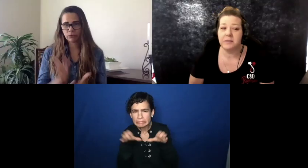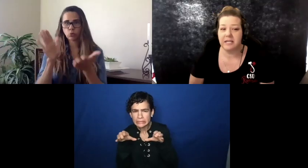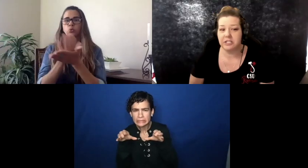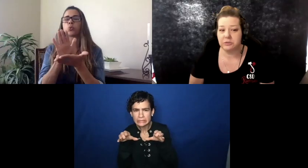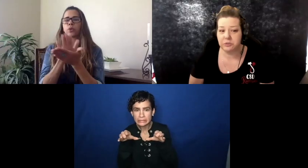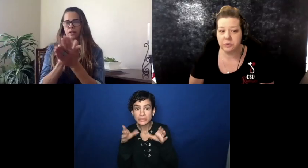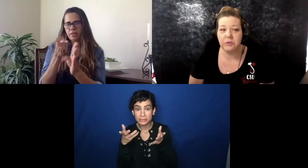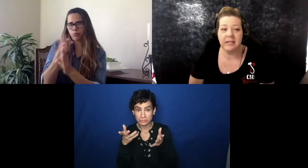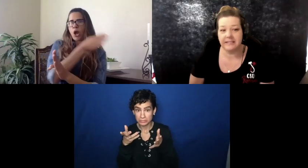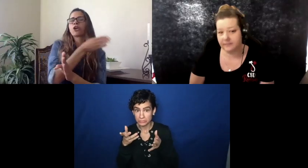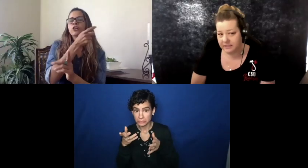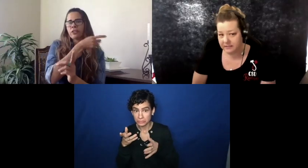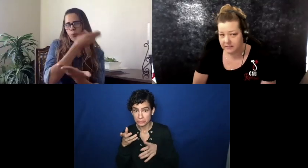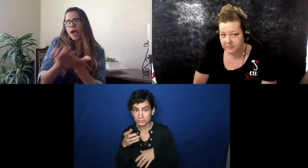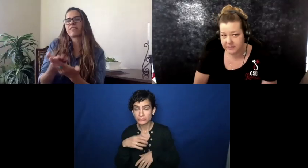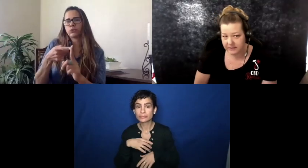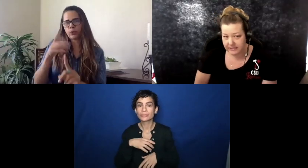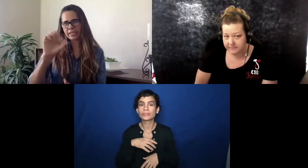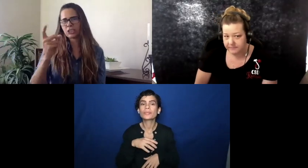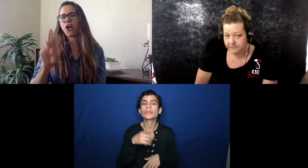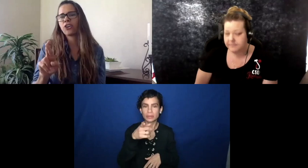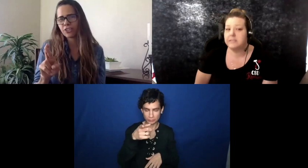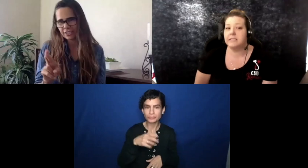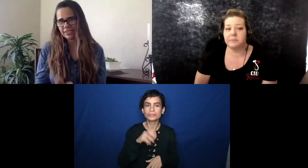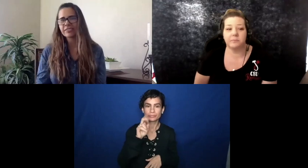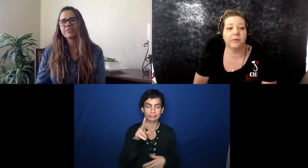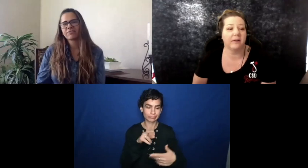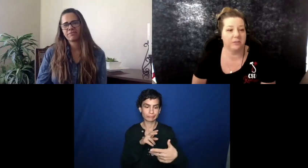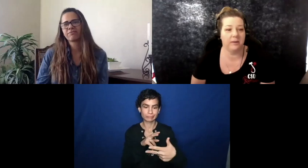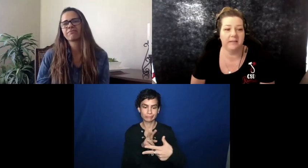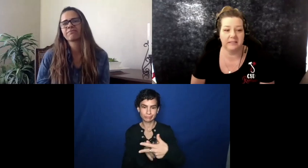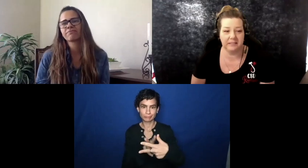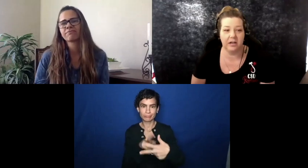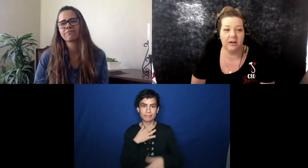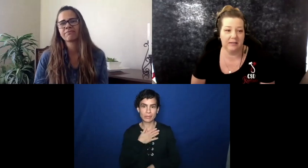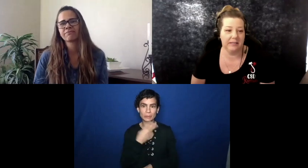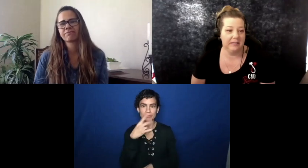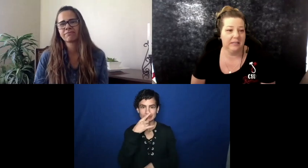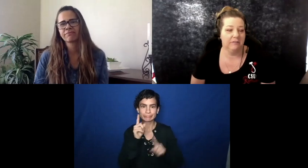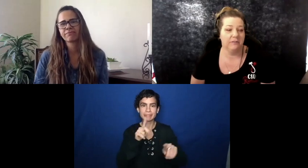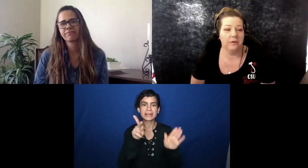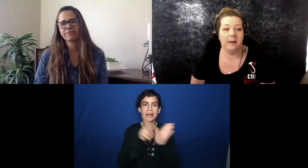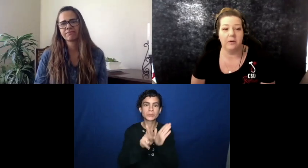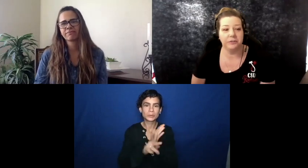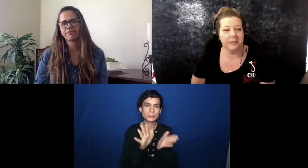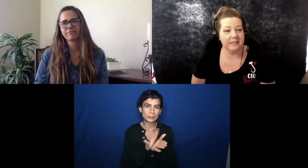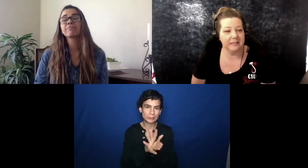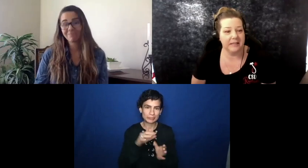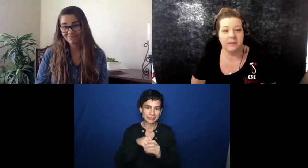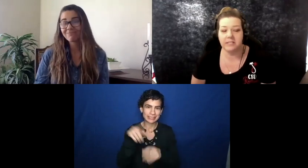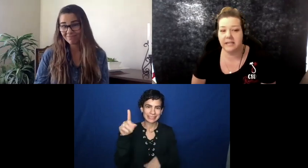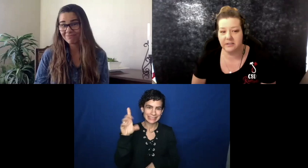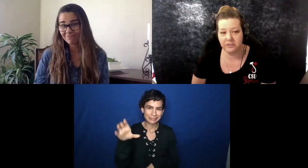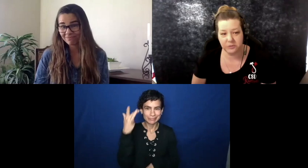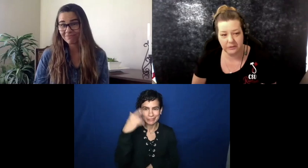Experience related to school and activities specifically? Yes, prior to arriving at CSDR. For my older two kids, they